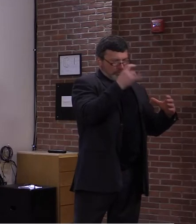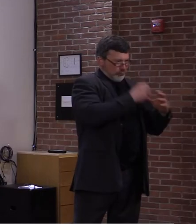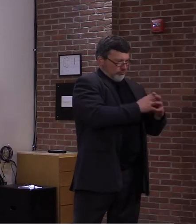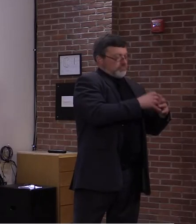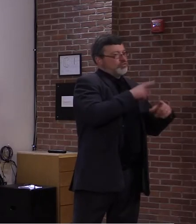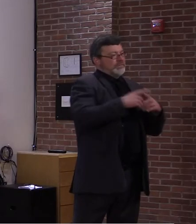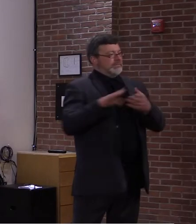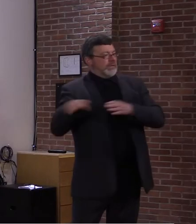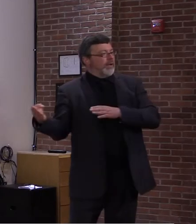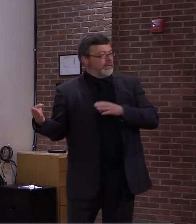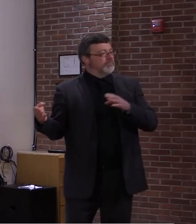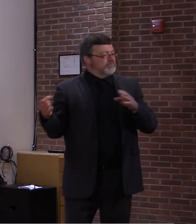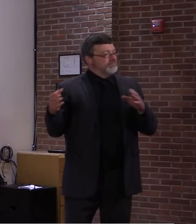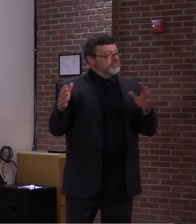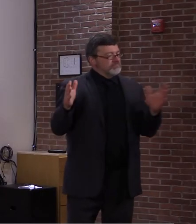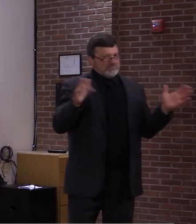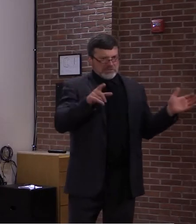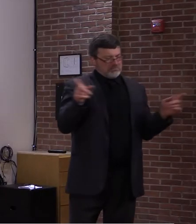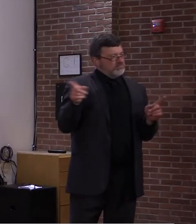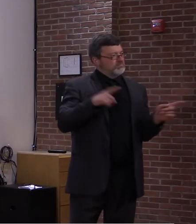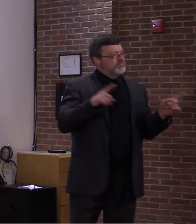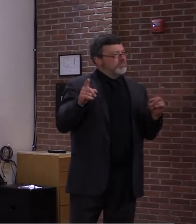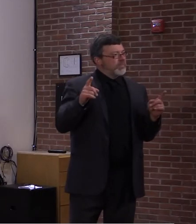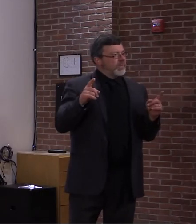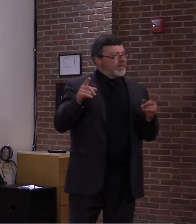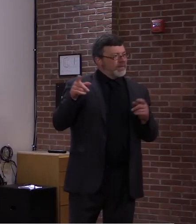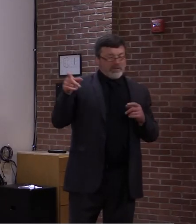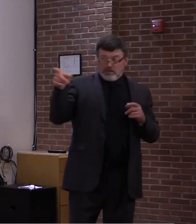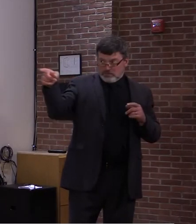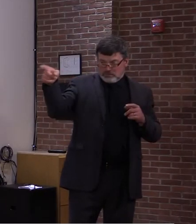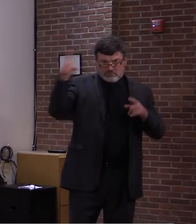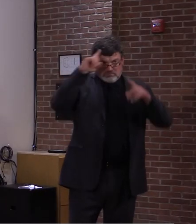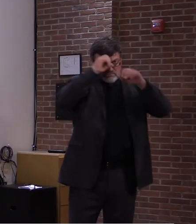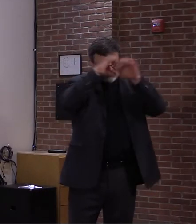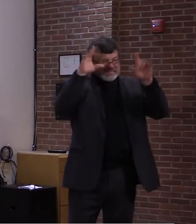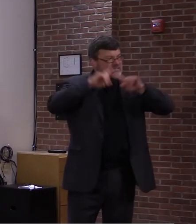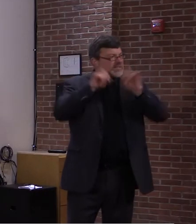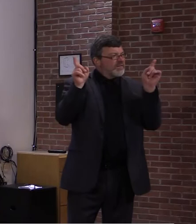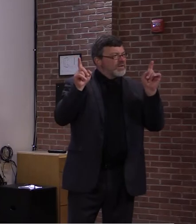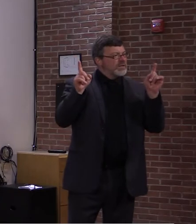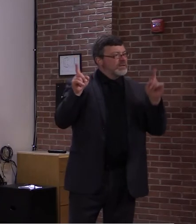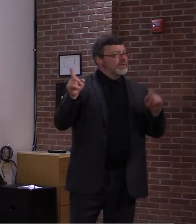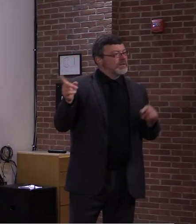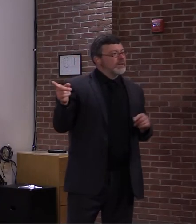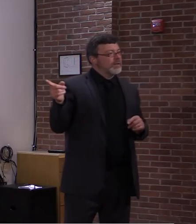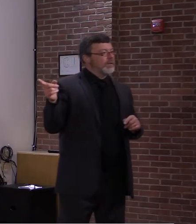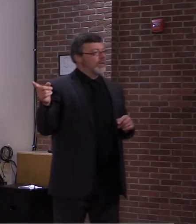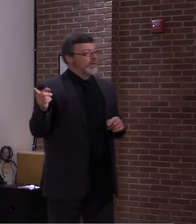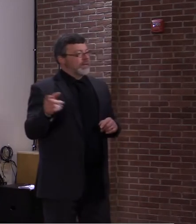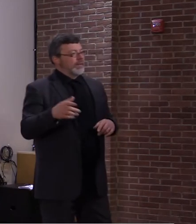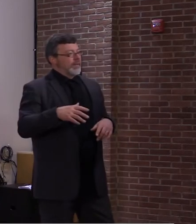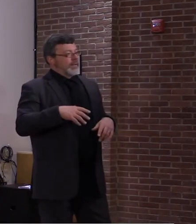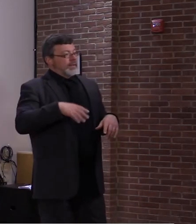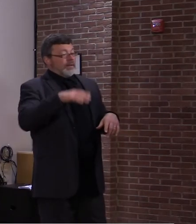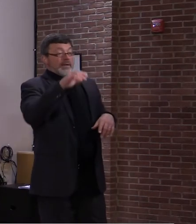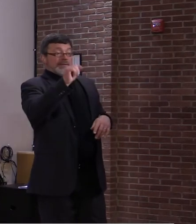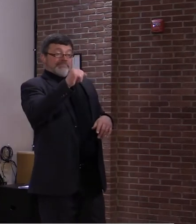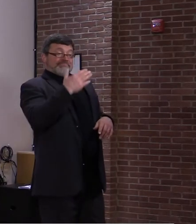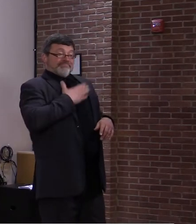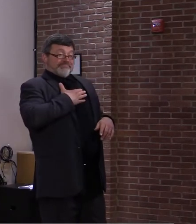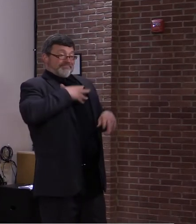has a position that differs from your own so significantly. Well, obviously we have a different point of view on that.